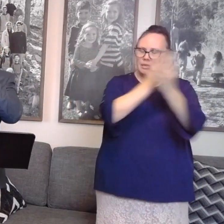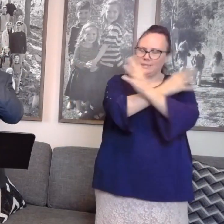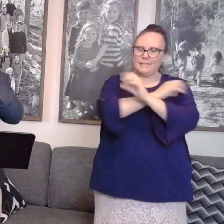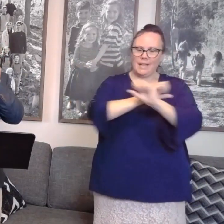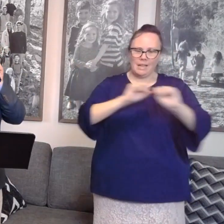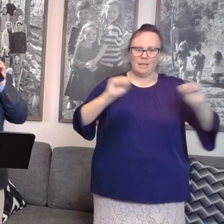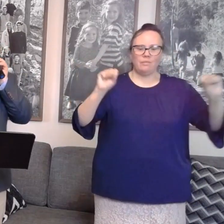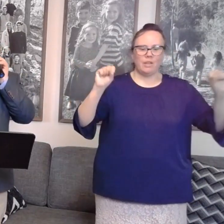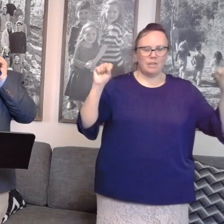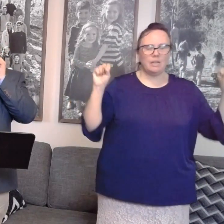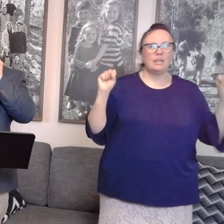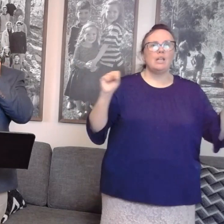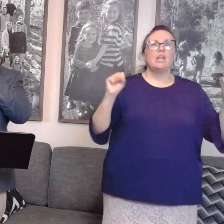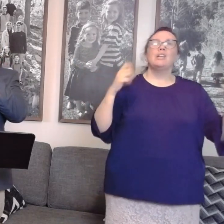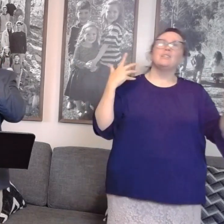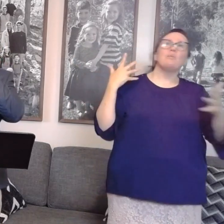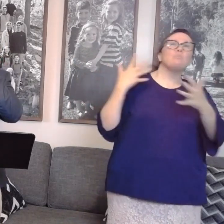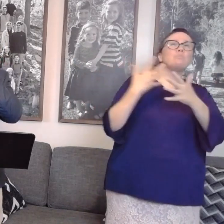safety,